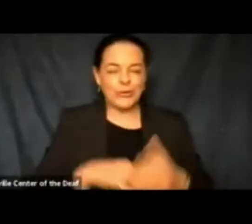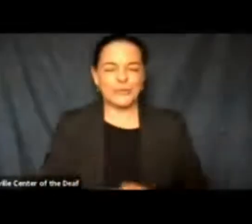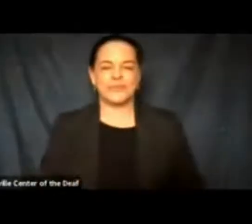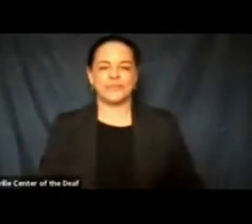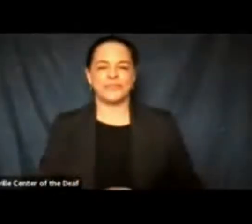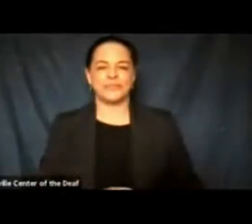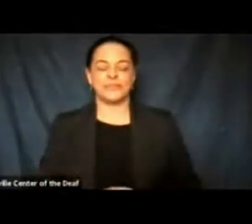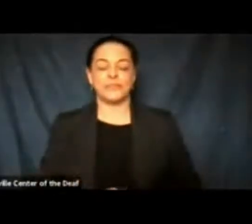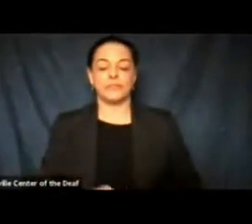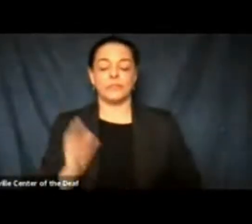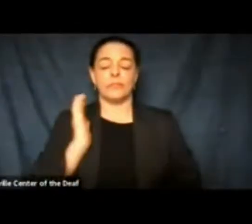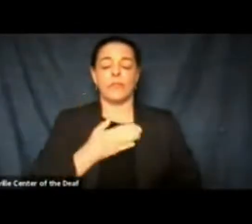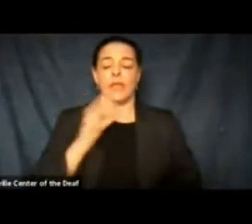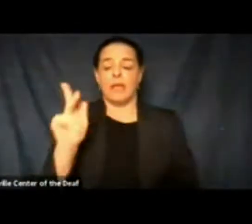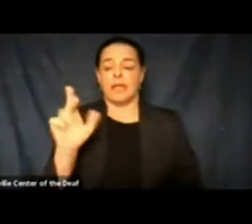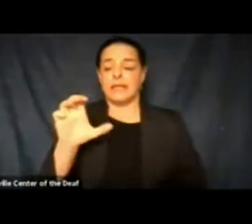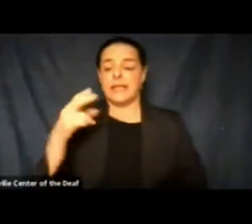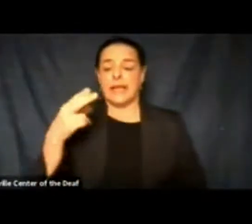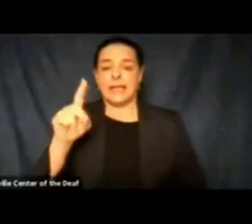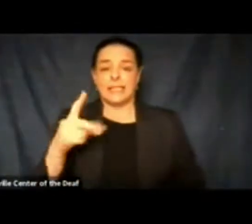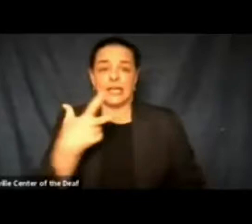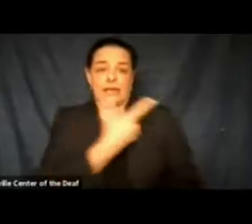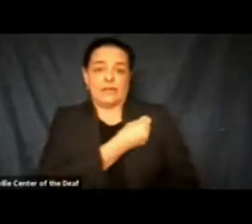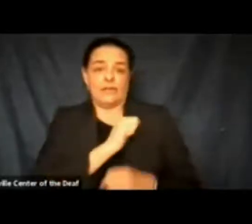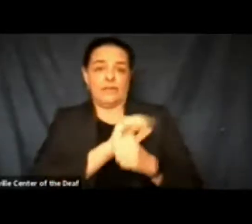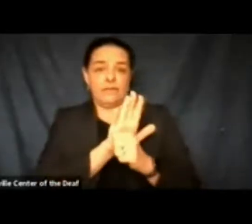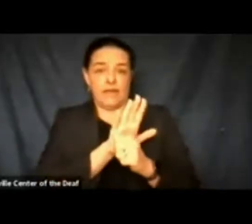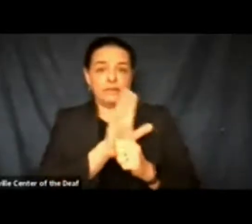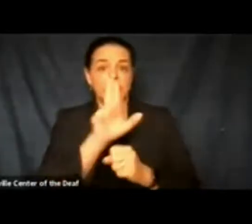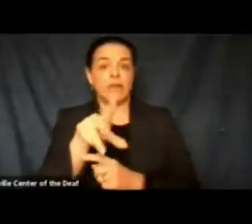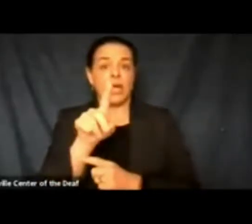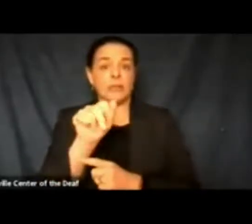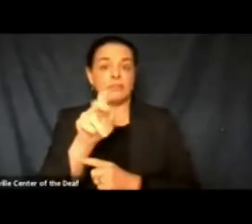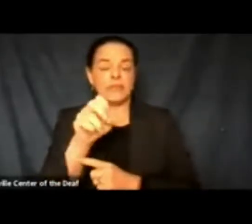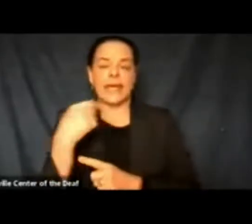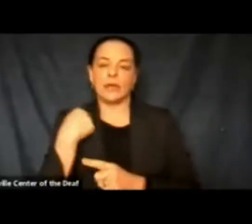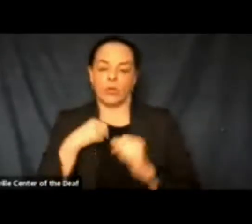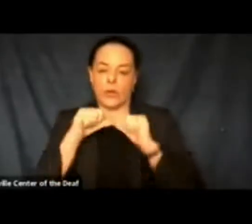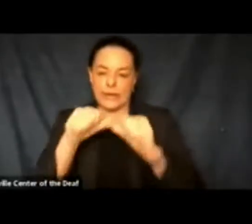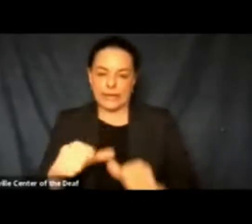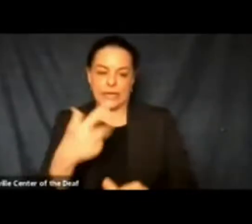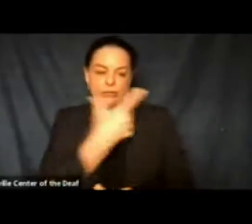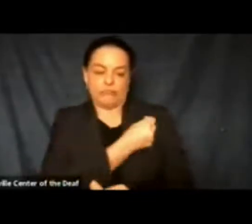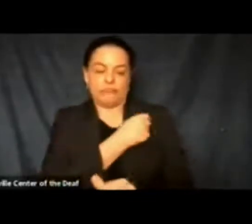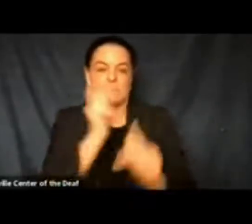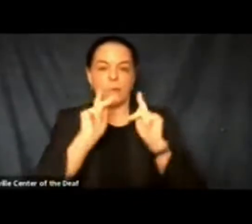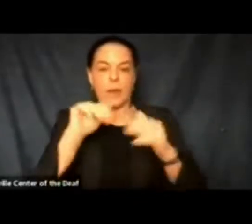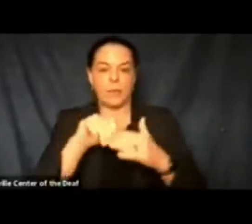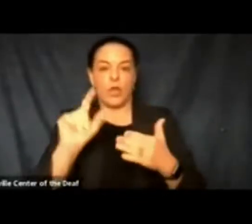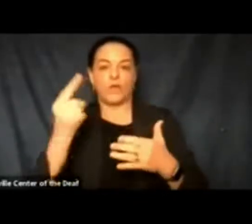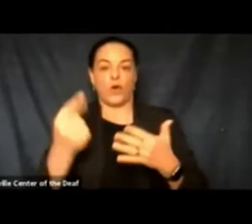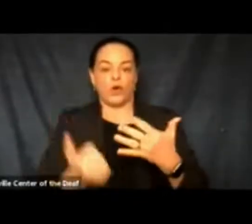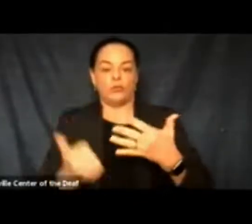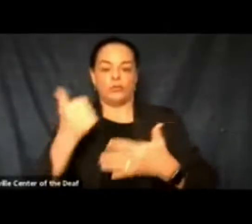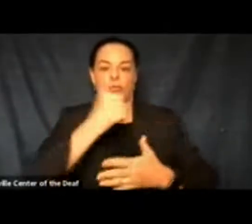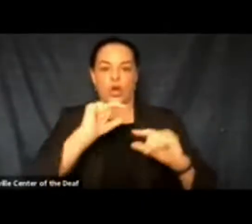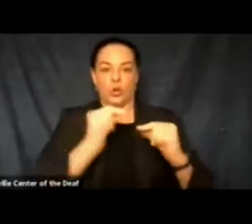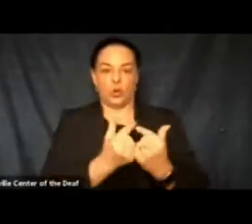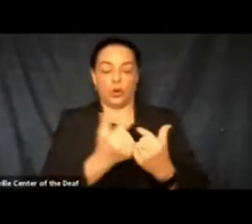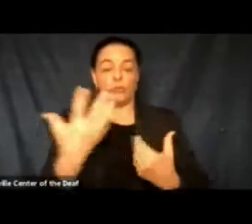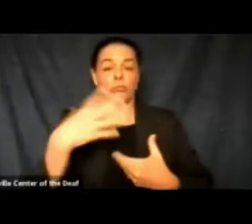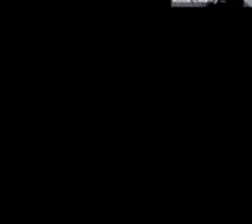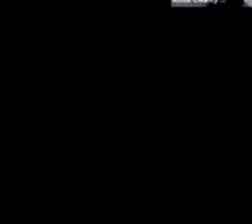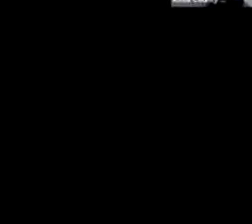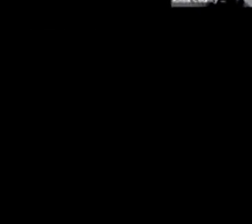For our Kchd vaccination update, we continue to vaccinate those in the first priority groups, including healthcare